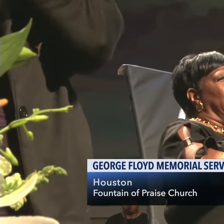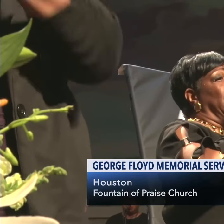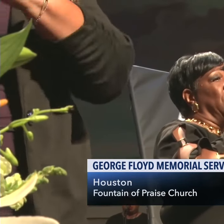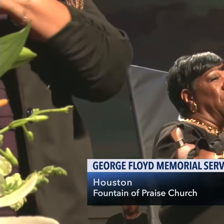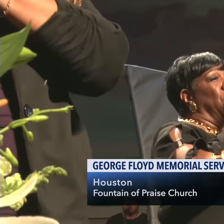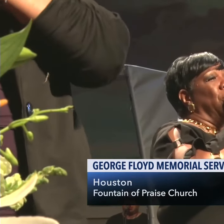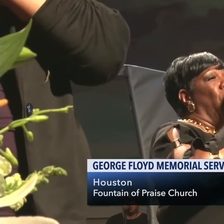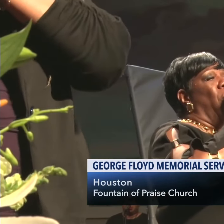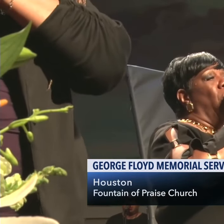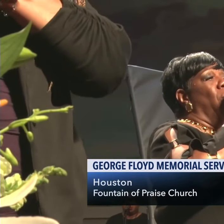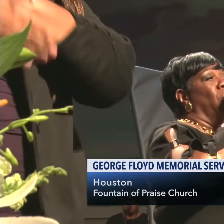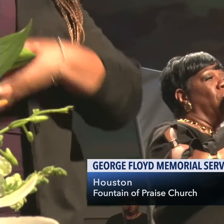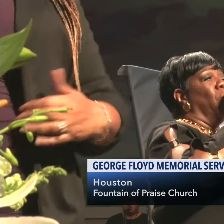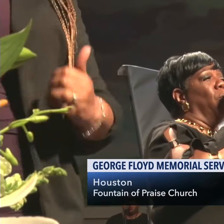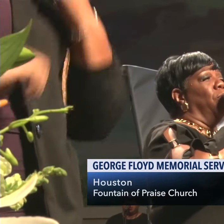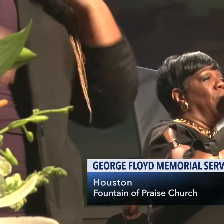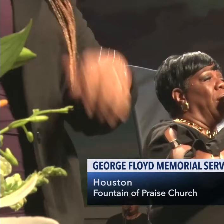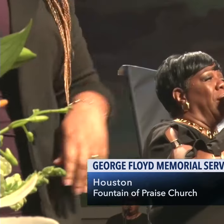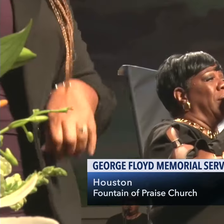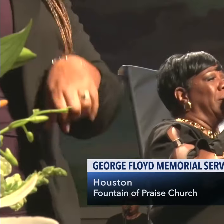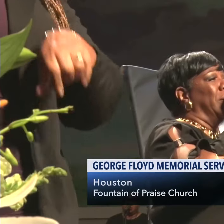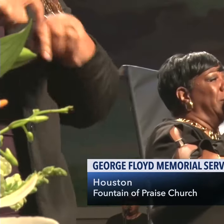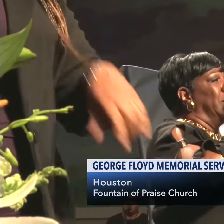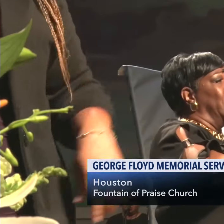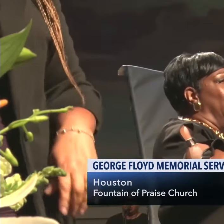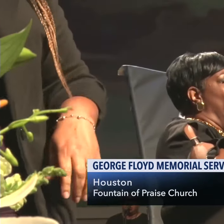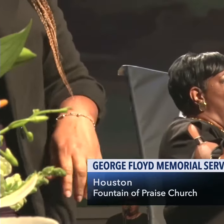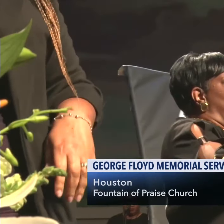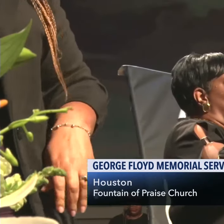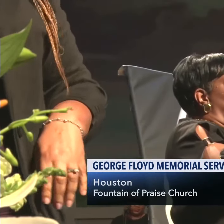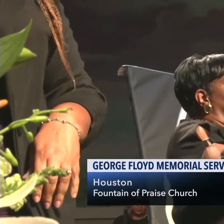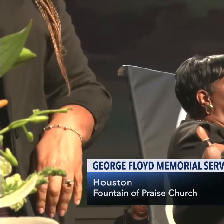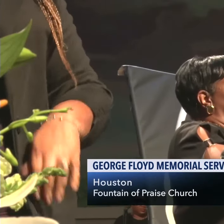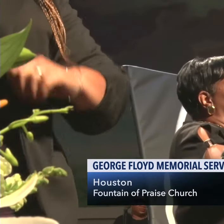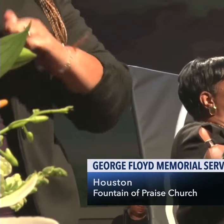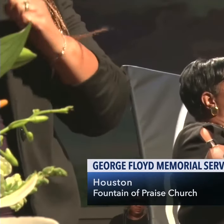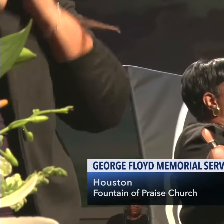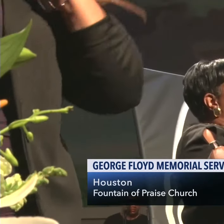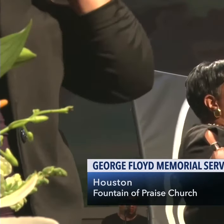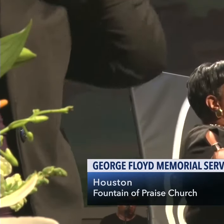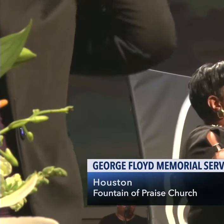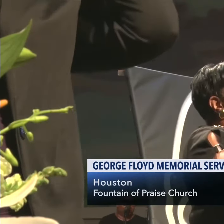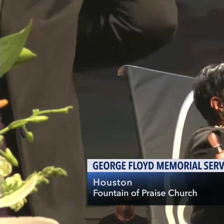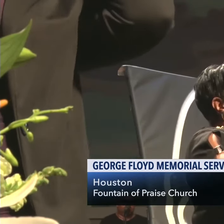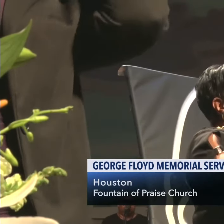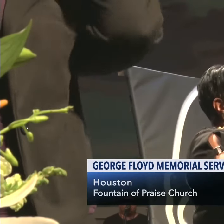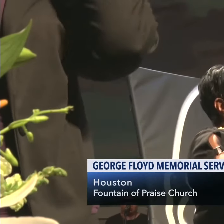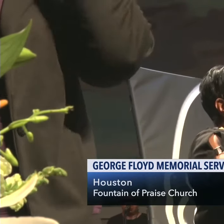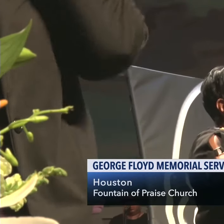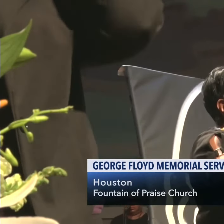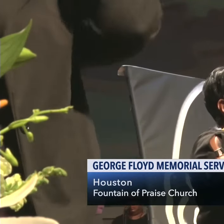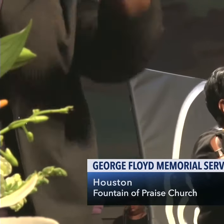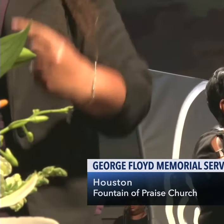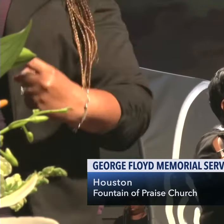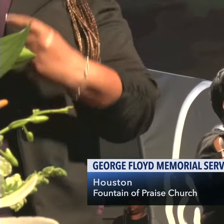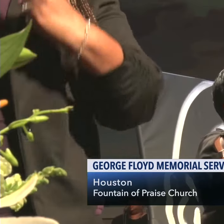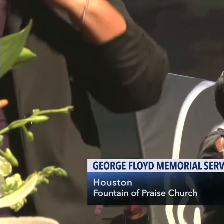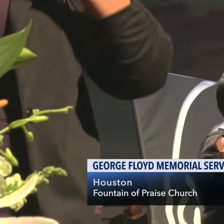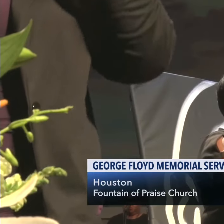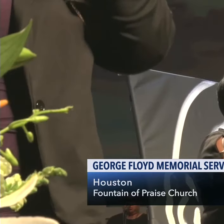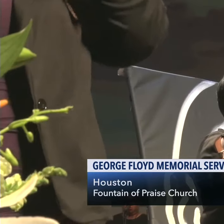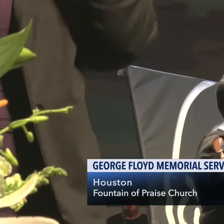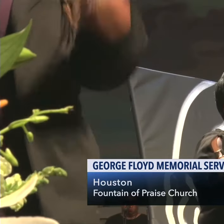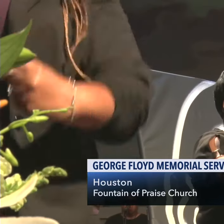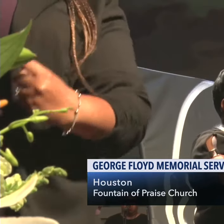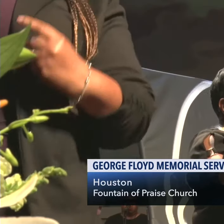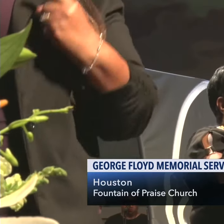brought me over for every trial. for every trial.